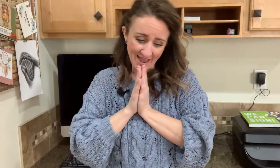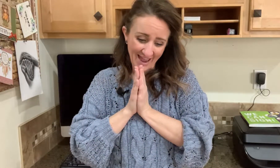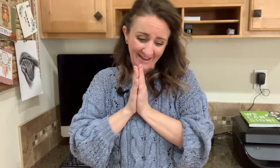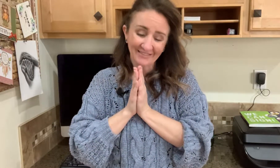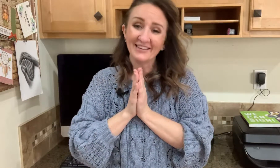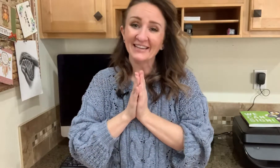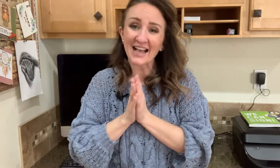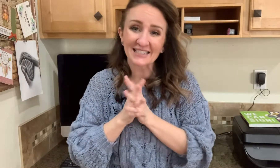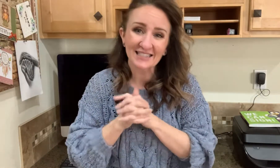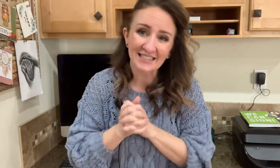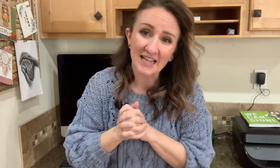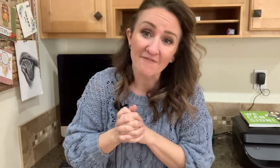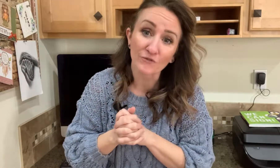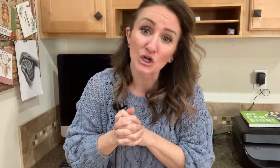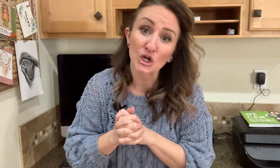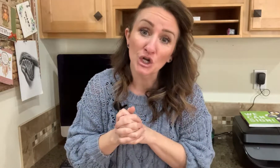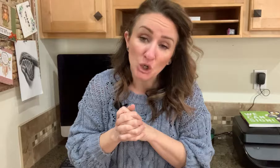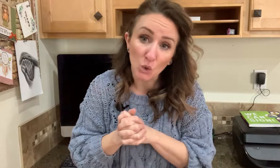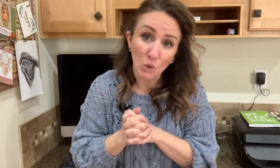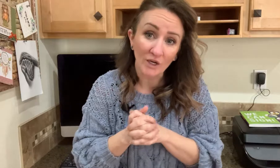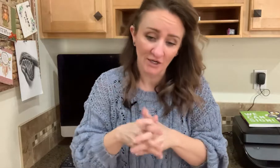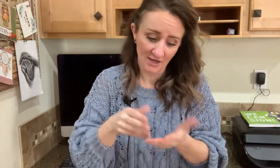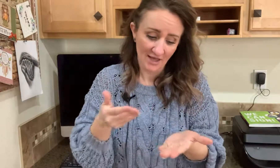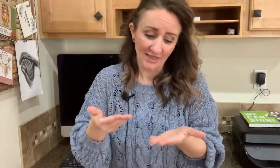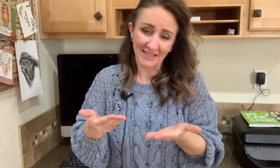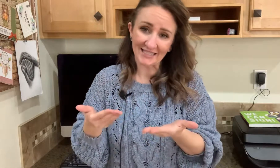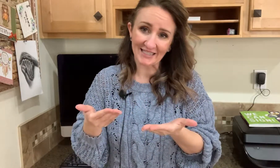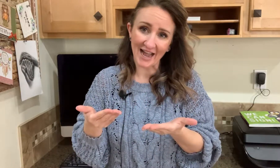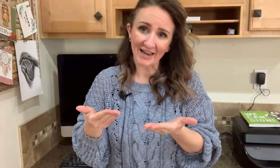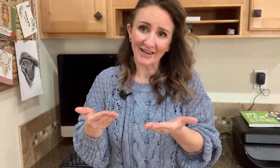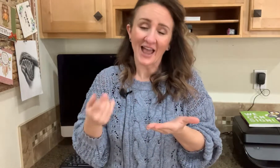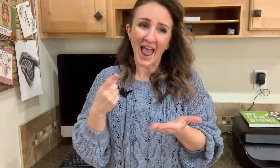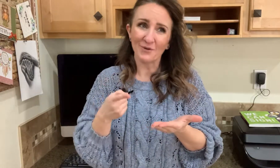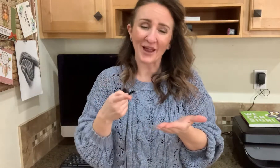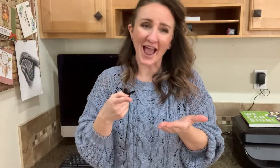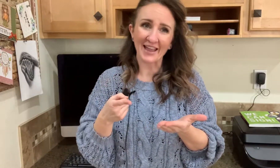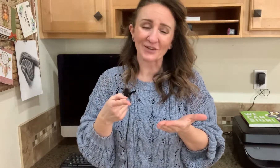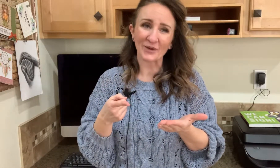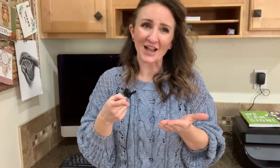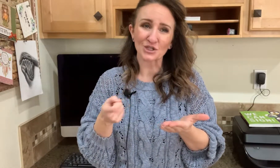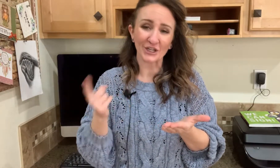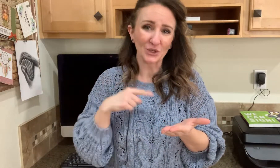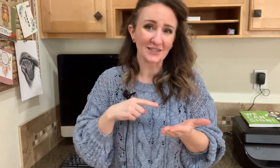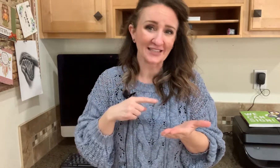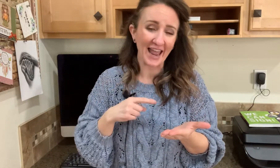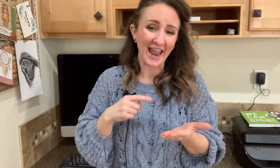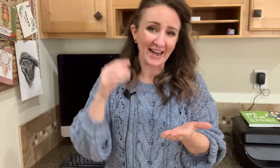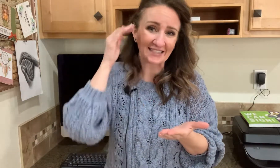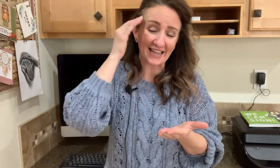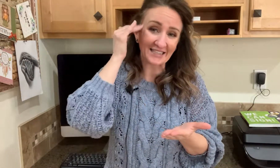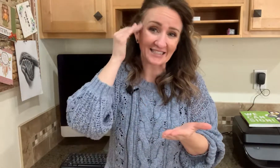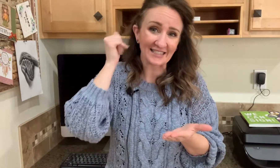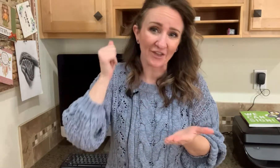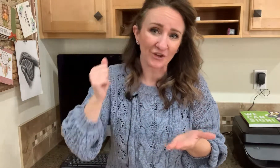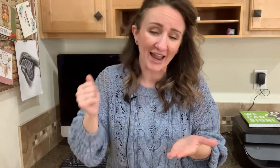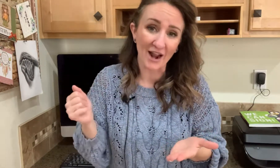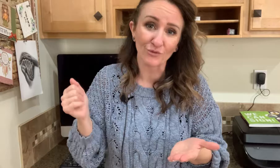Okay, next is a sign for new. This sign, and we actually used it in a sentence the other day, and I realized,